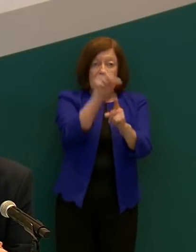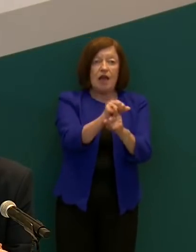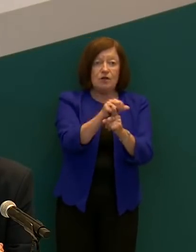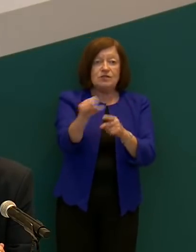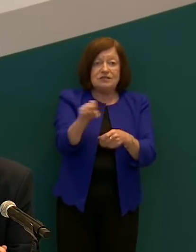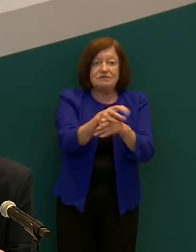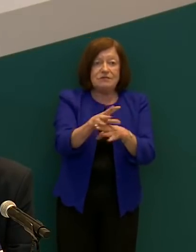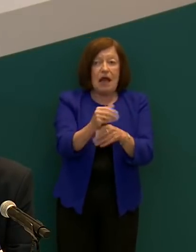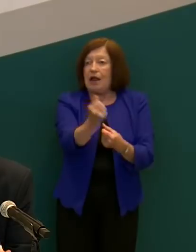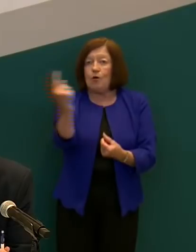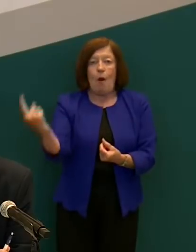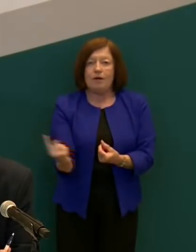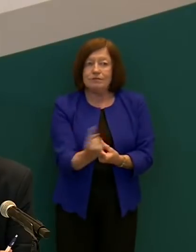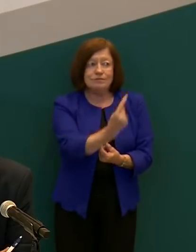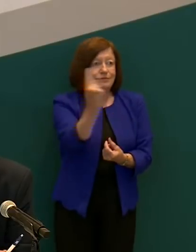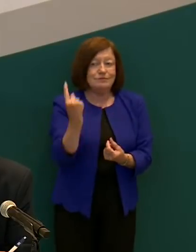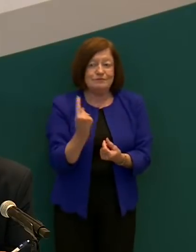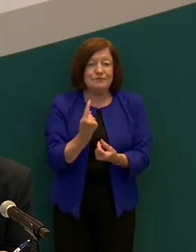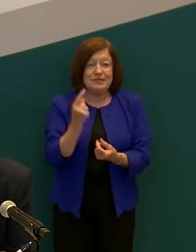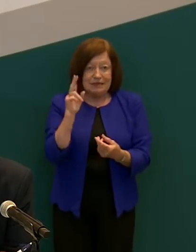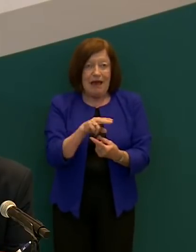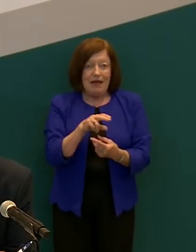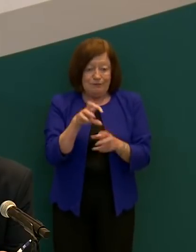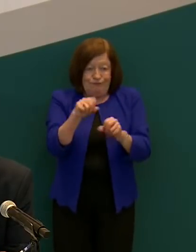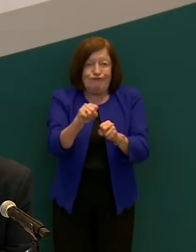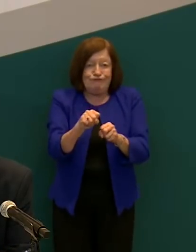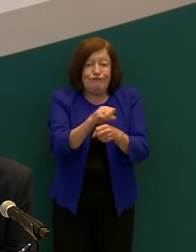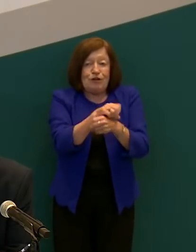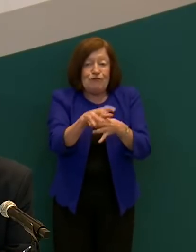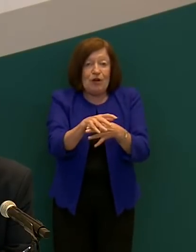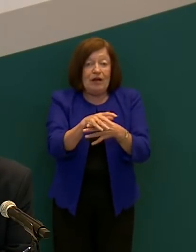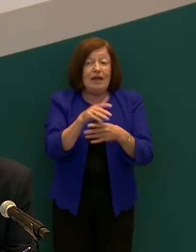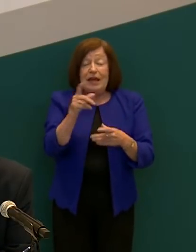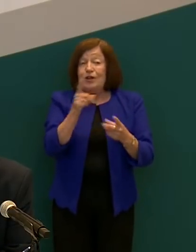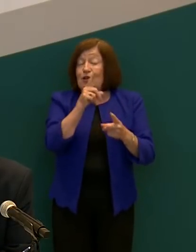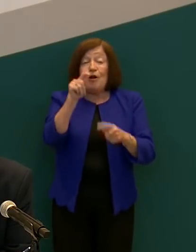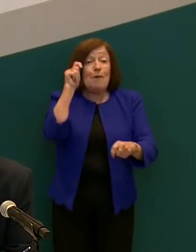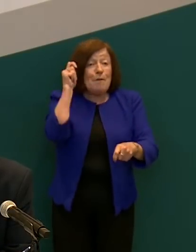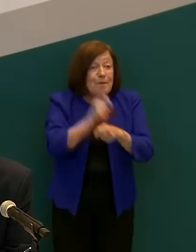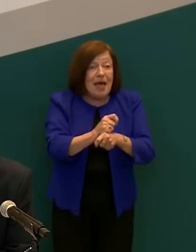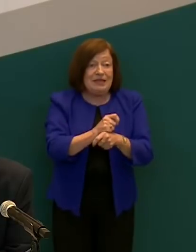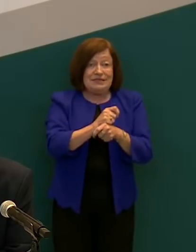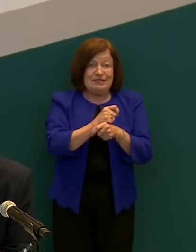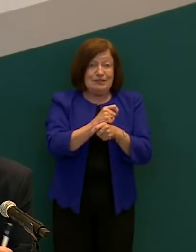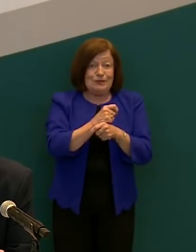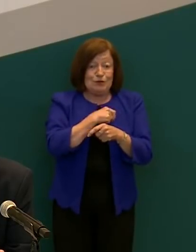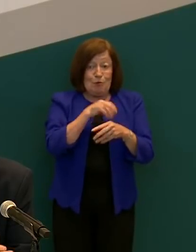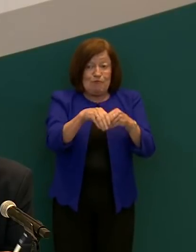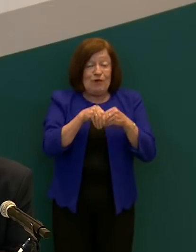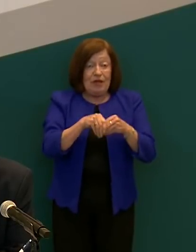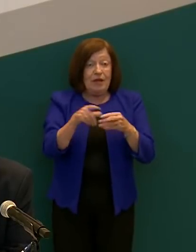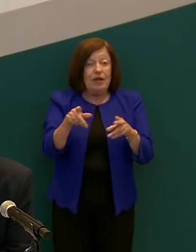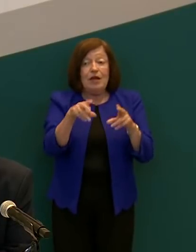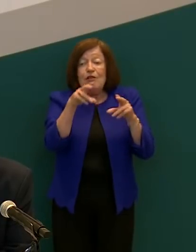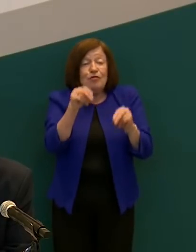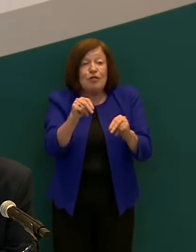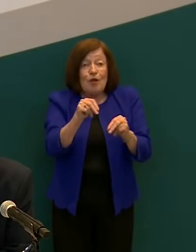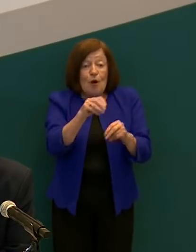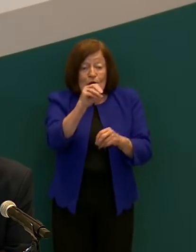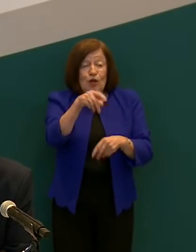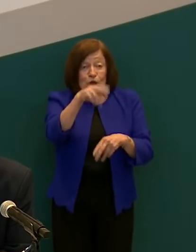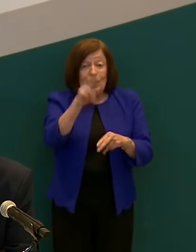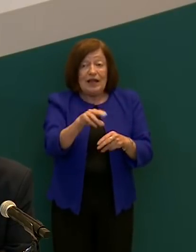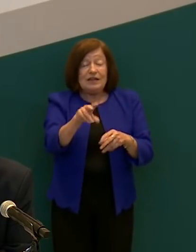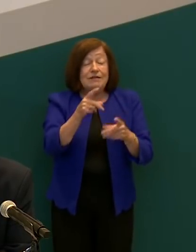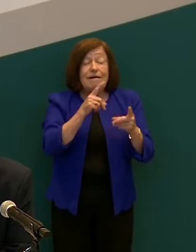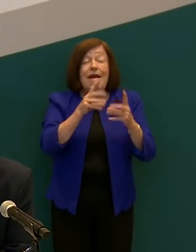this disease. Any one of us can get this disease despite taking all of the measures that we talk about. There is no zero risk environment. You can take